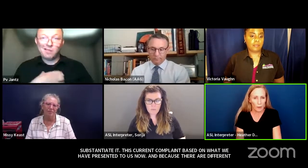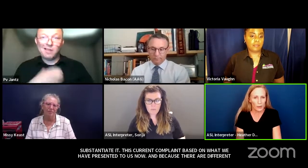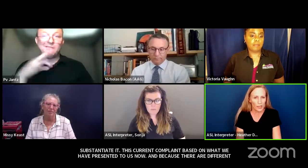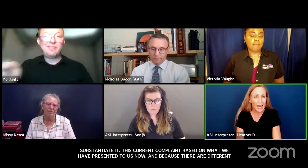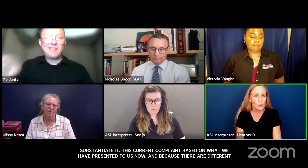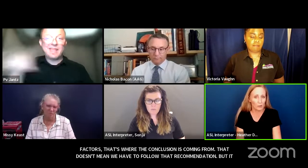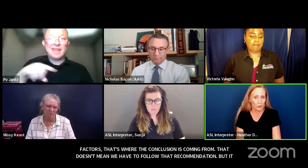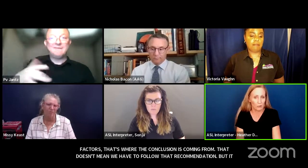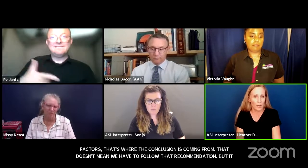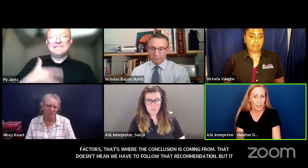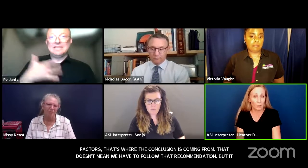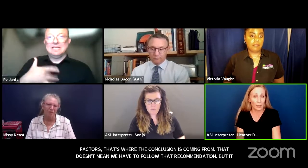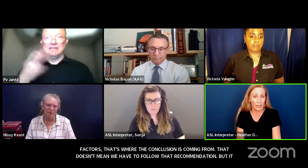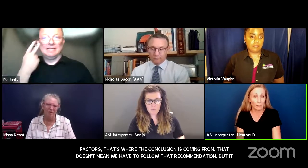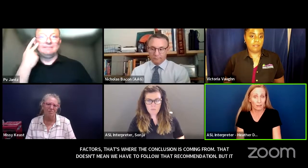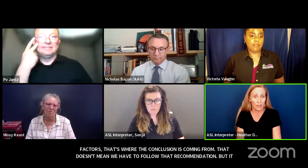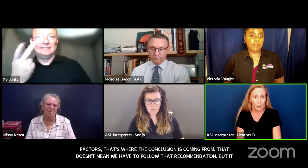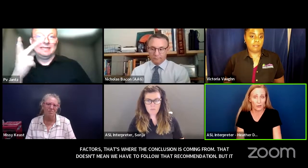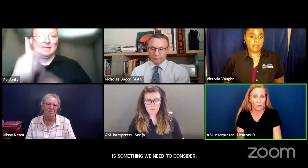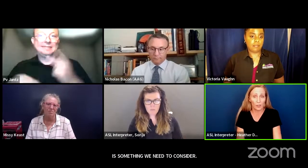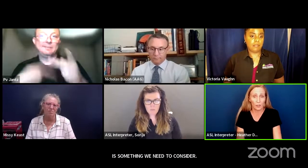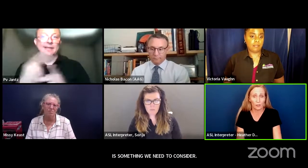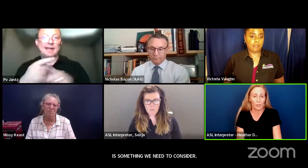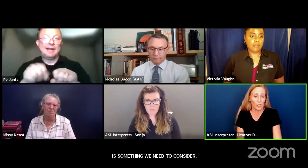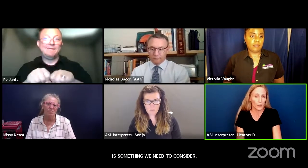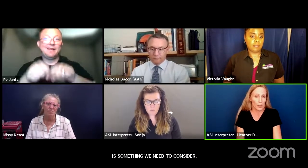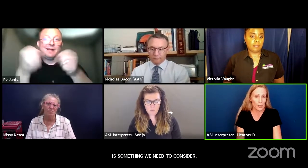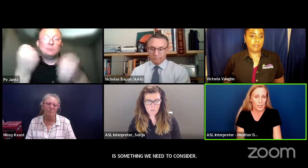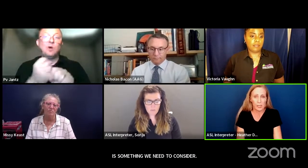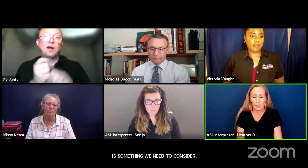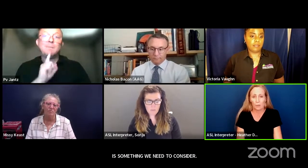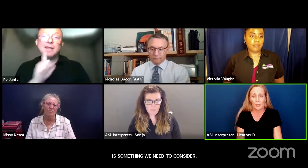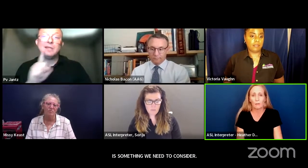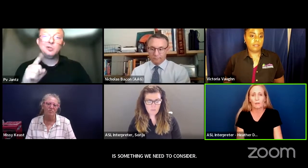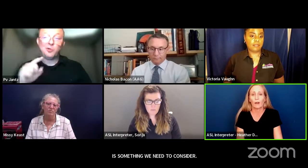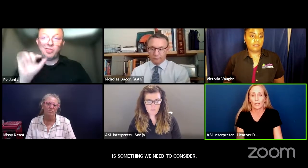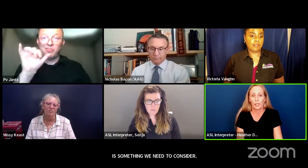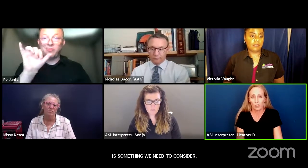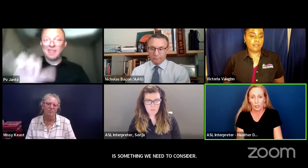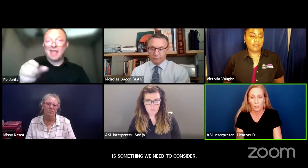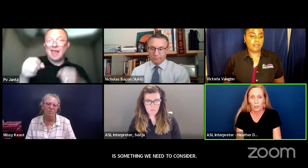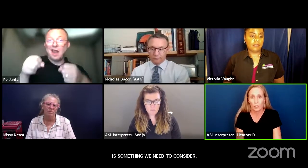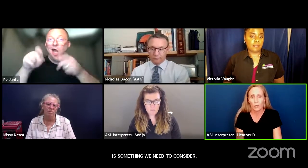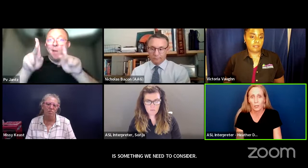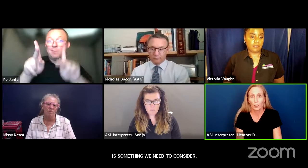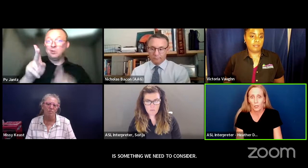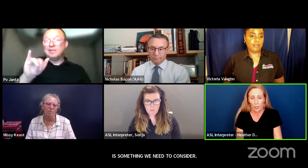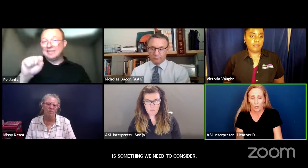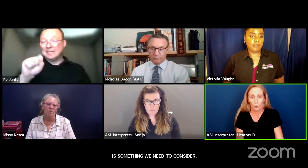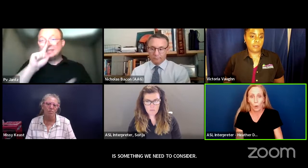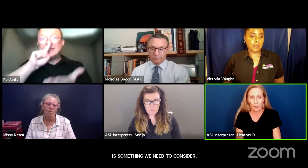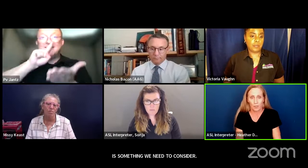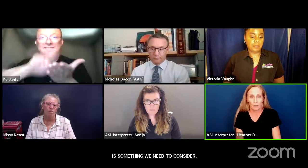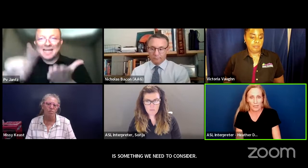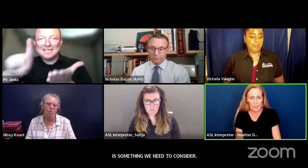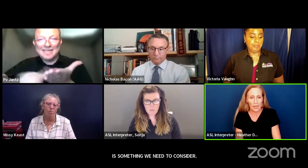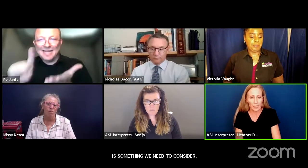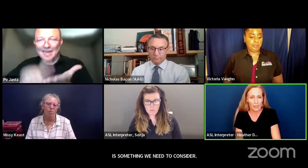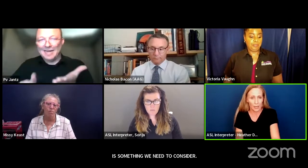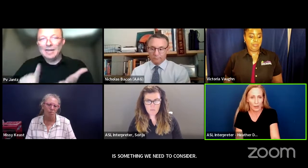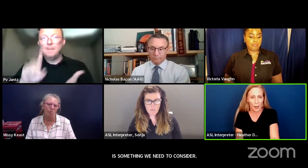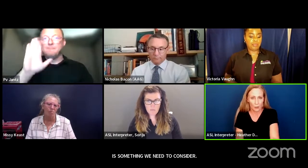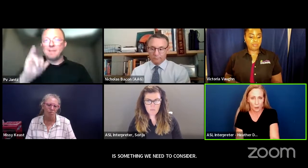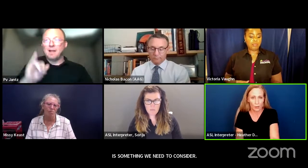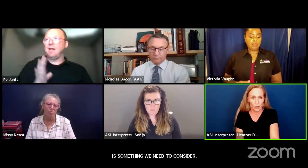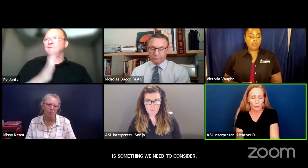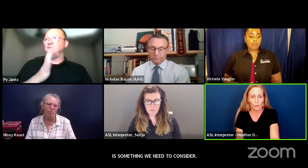And remember that anyone can file a complaint if they feel that they see some type of violation. And we want to maintain and